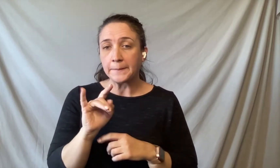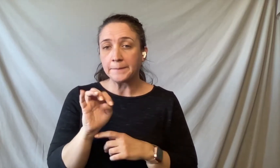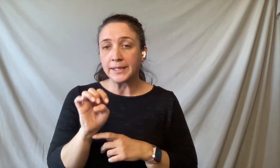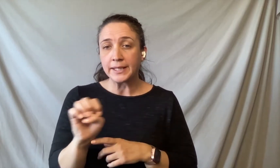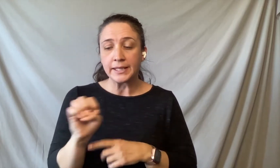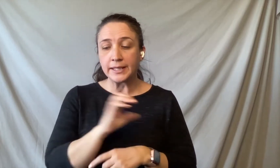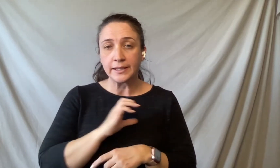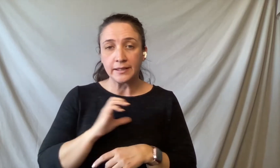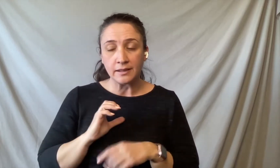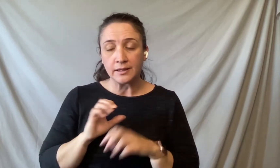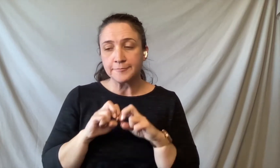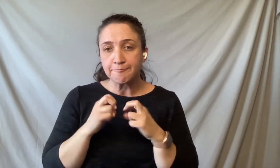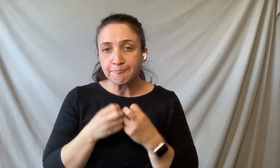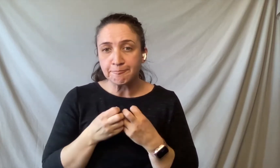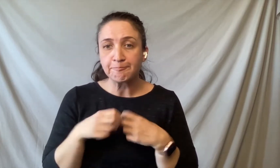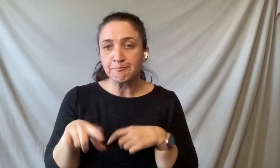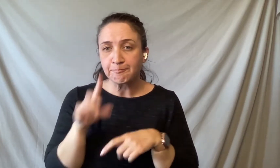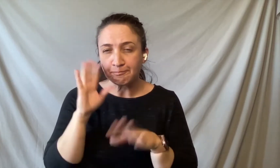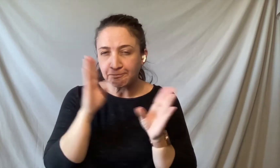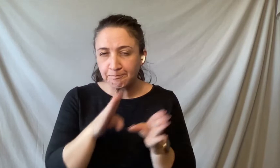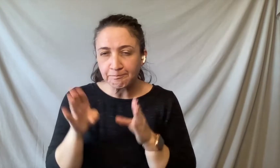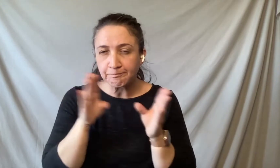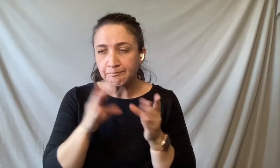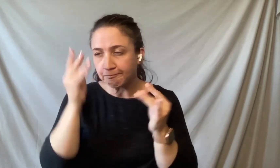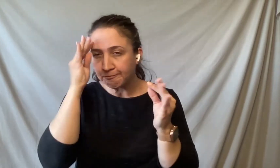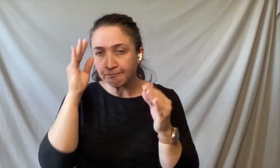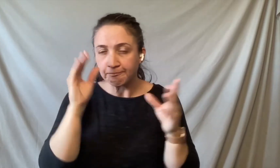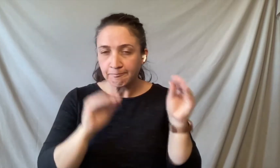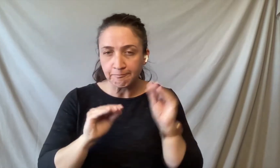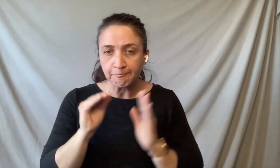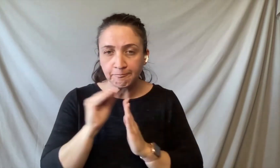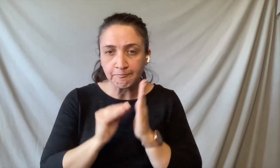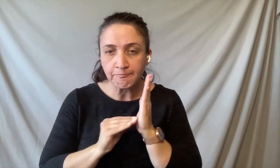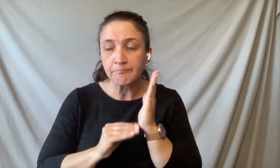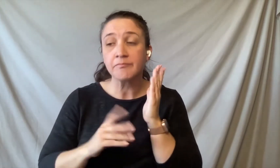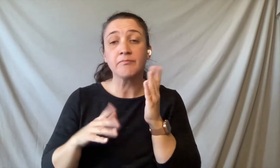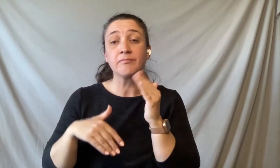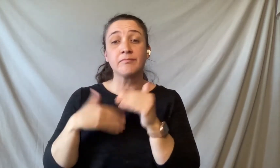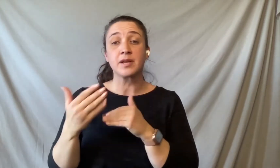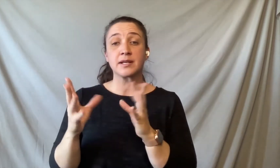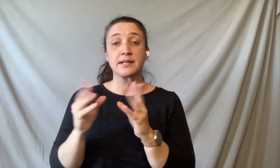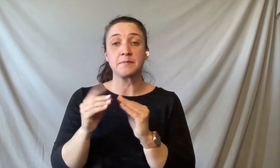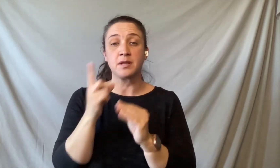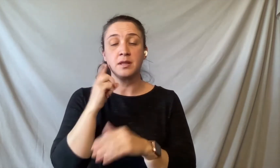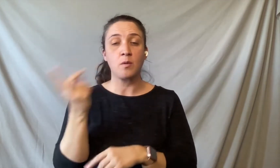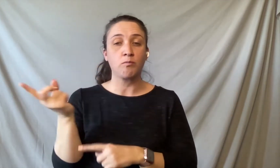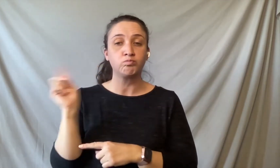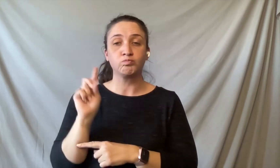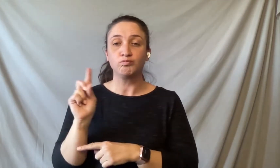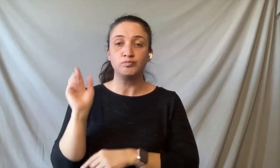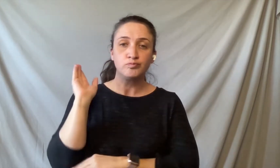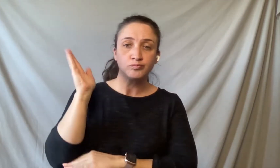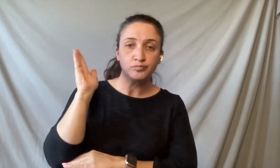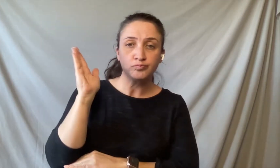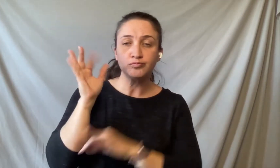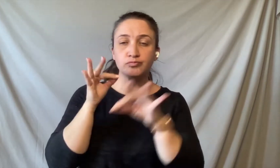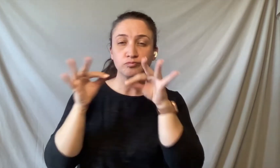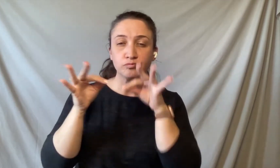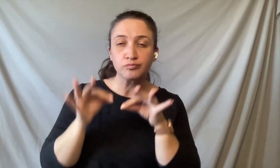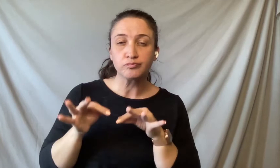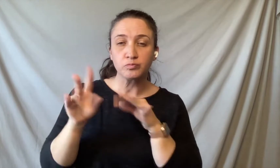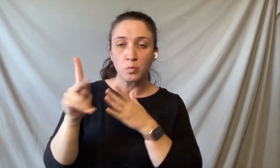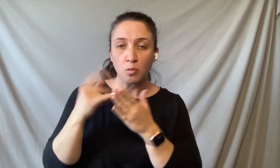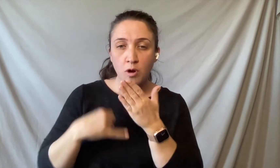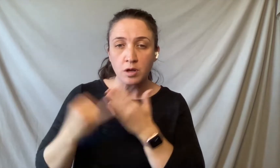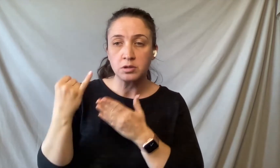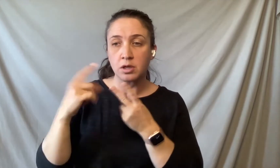and present at our next meeting a fleshed out, project analysis. What does